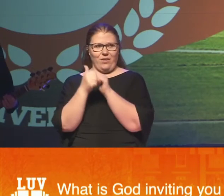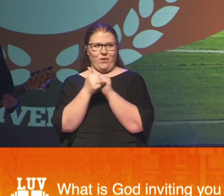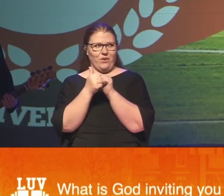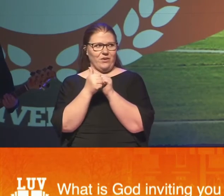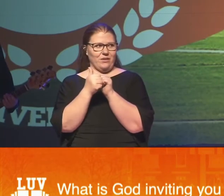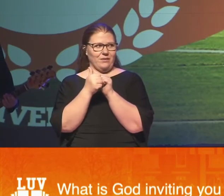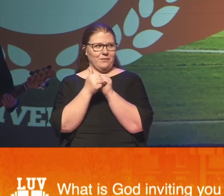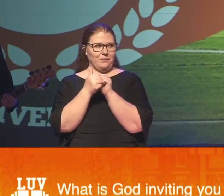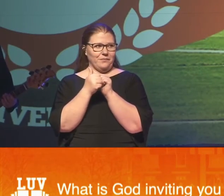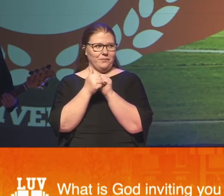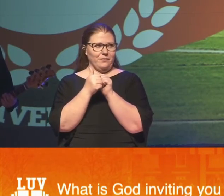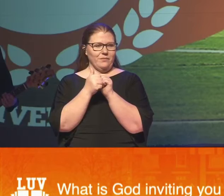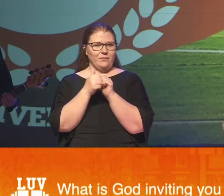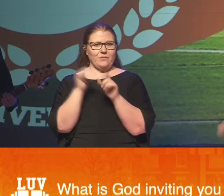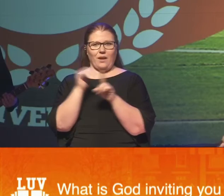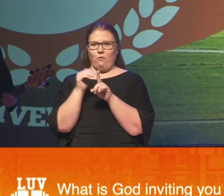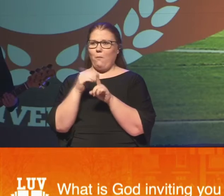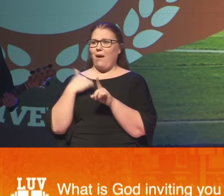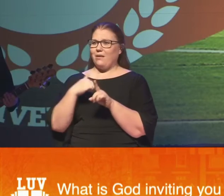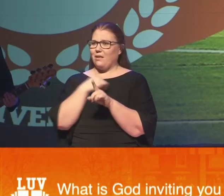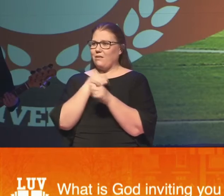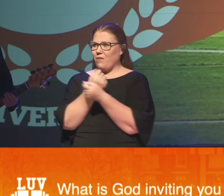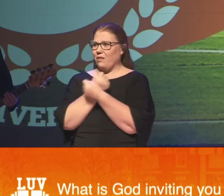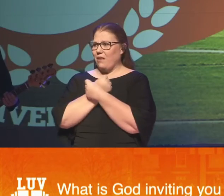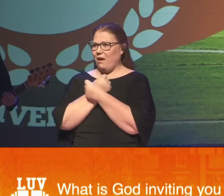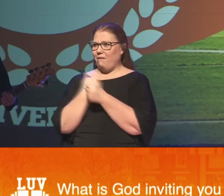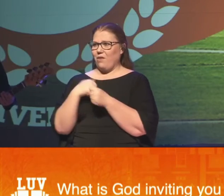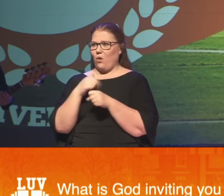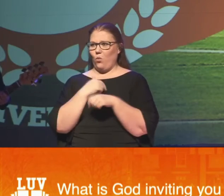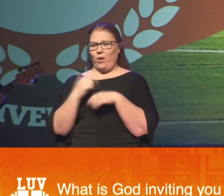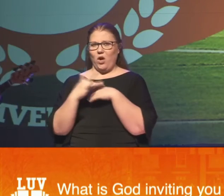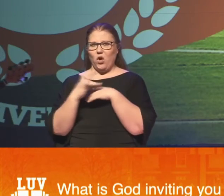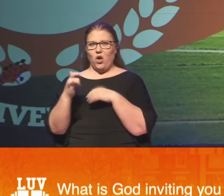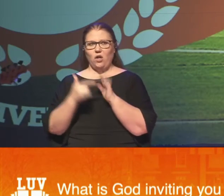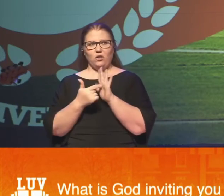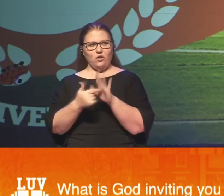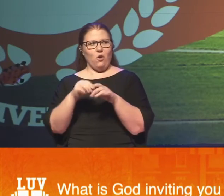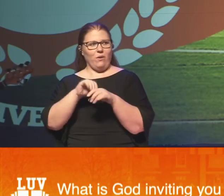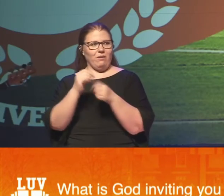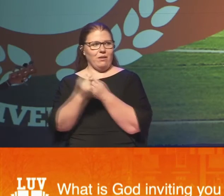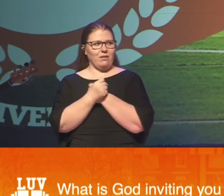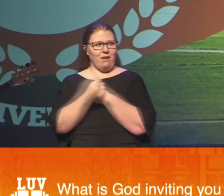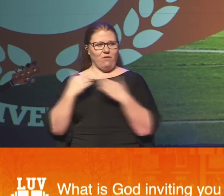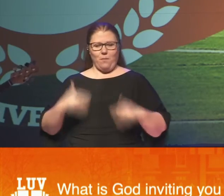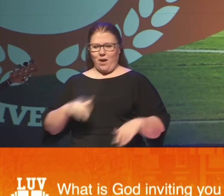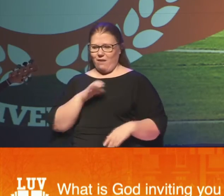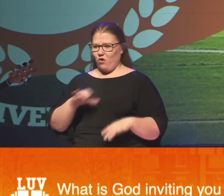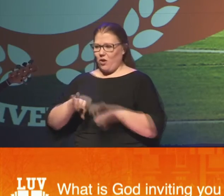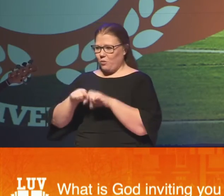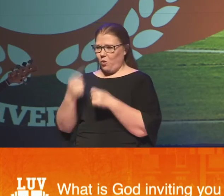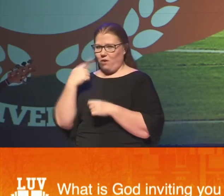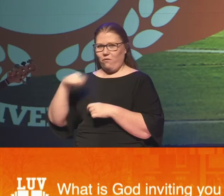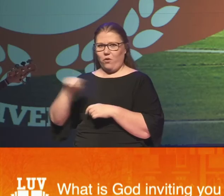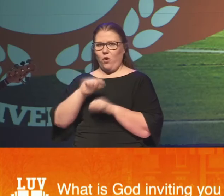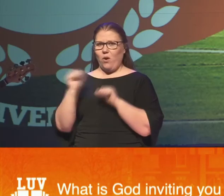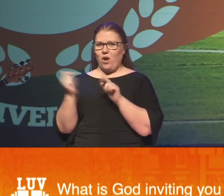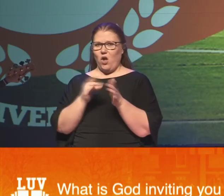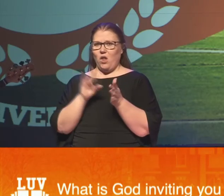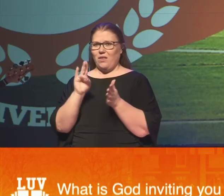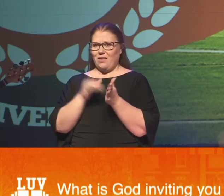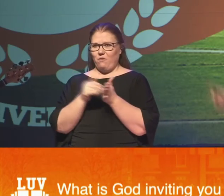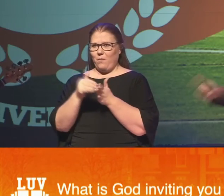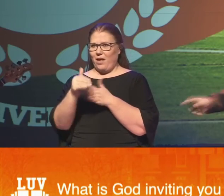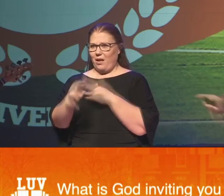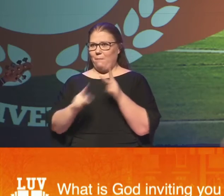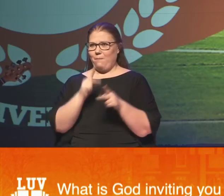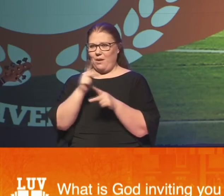right? It reminds us of the love that we're called to emulate in this world. The body of Christ broken for you and all 7 billion people on this